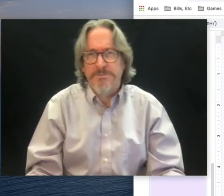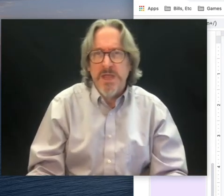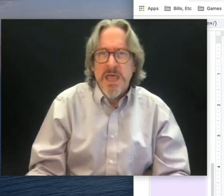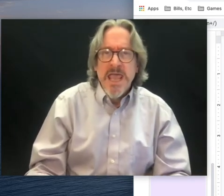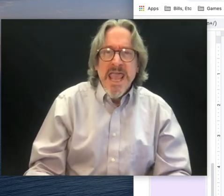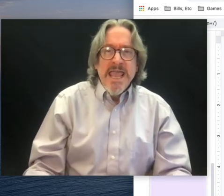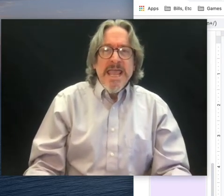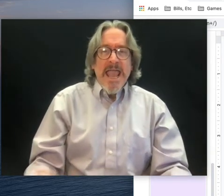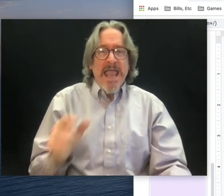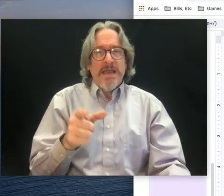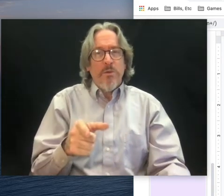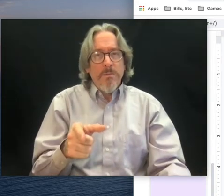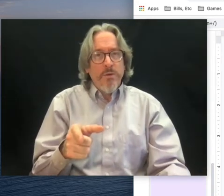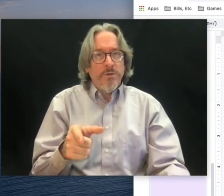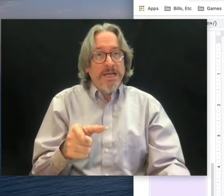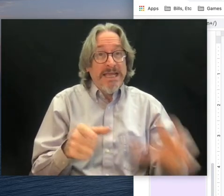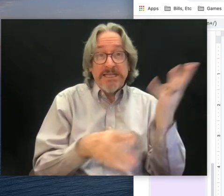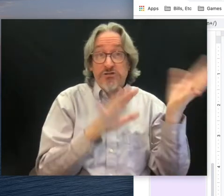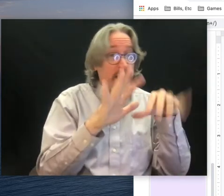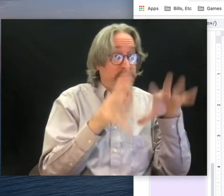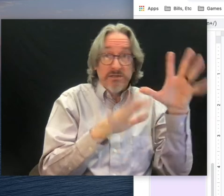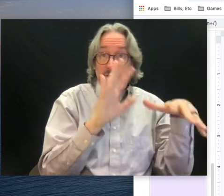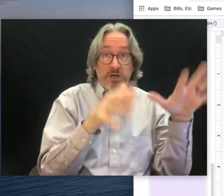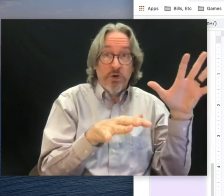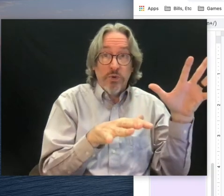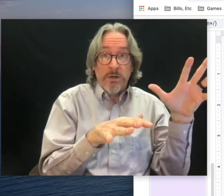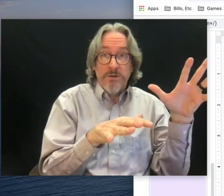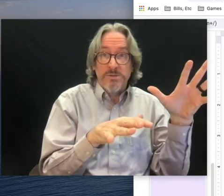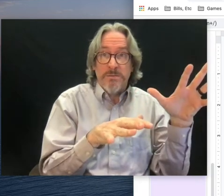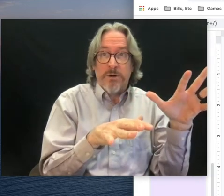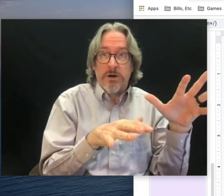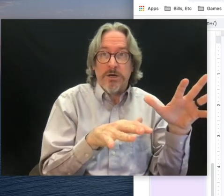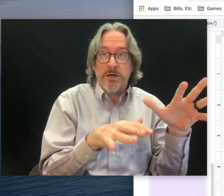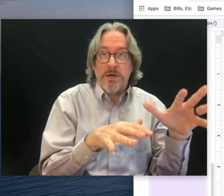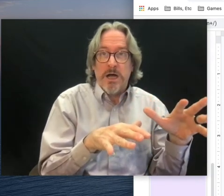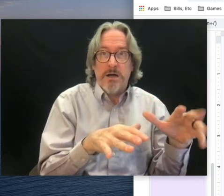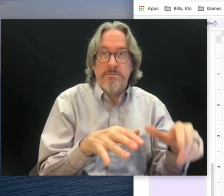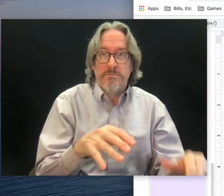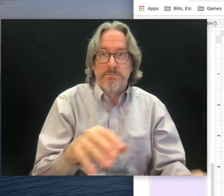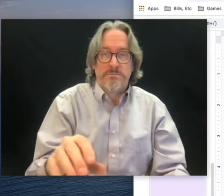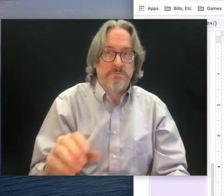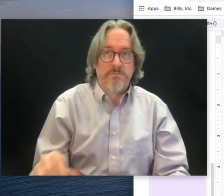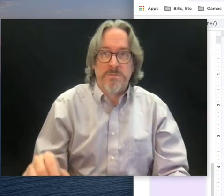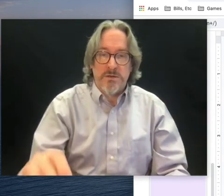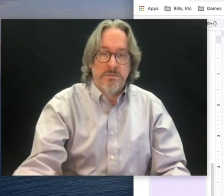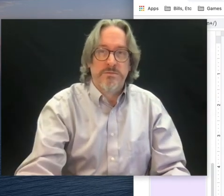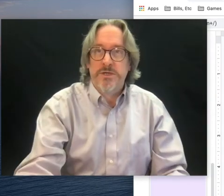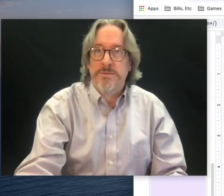sign. And at one point, when he describes the cool amusement park, um,